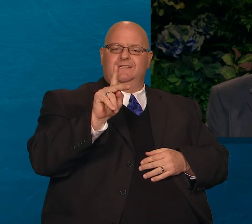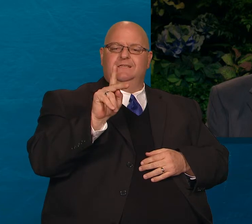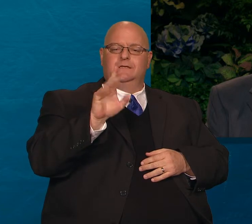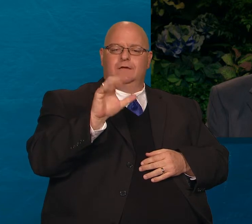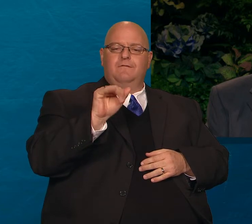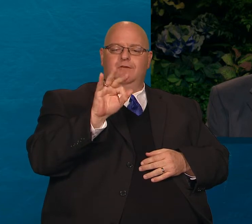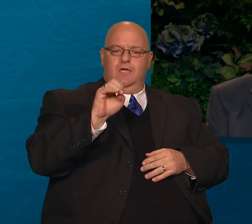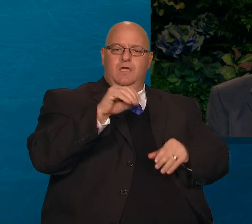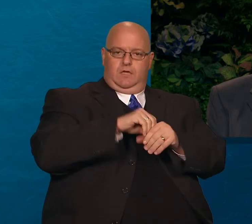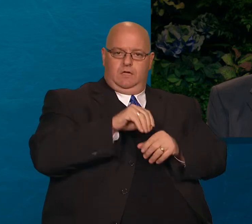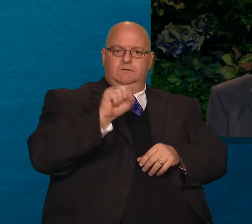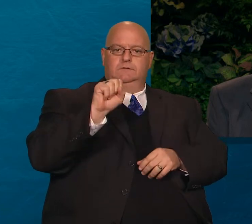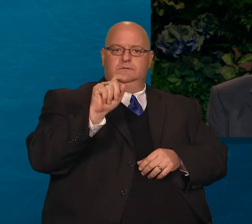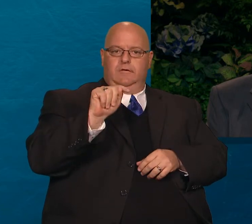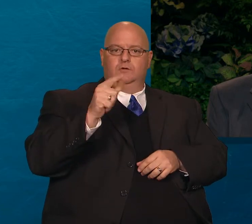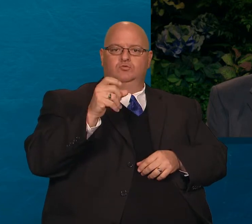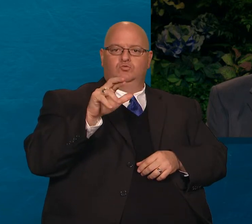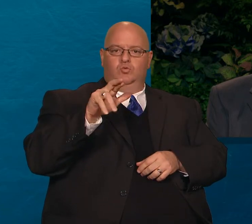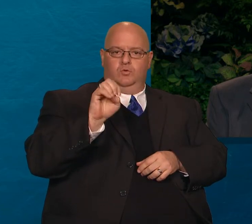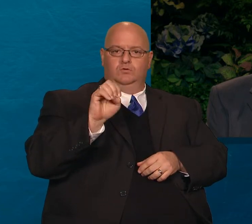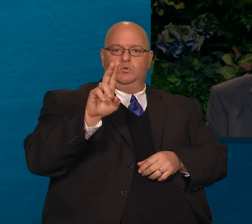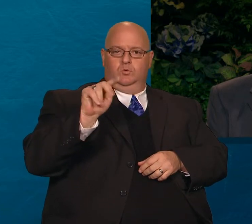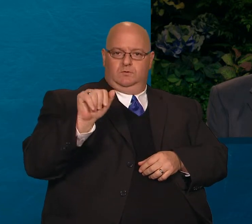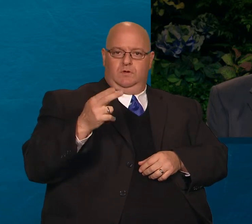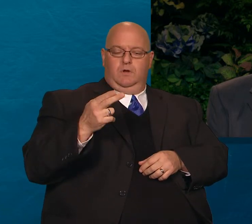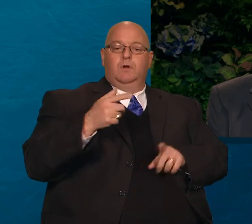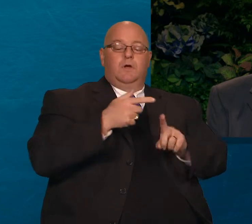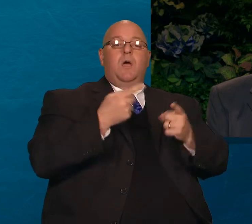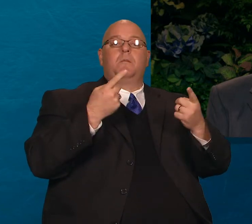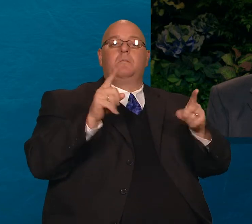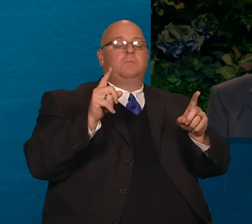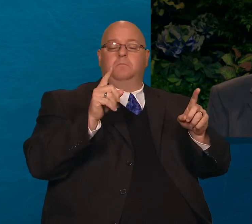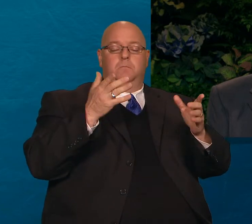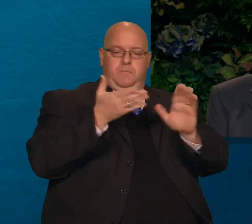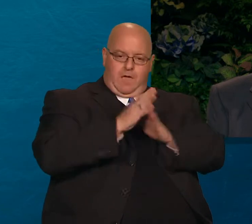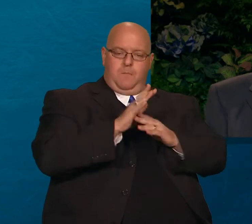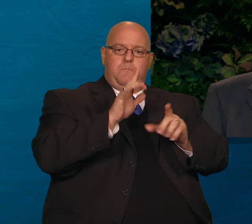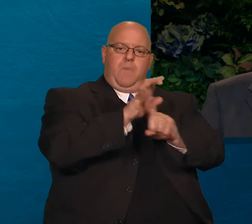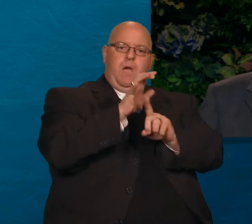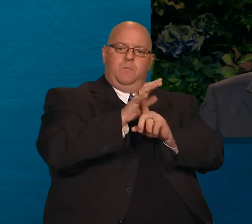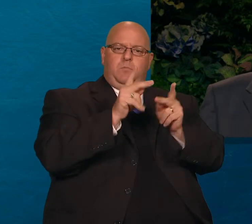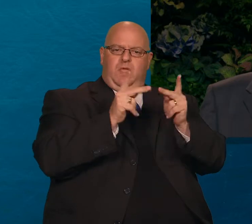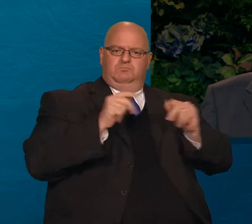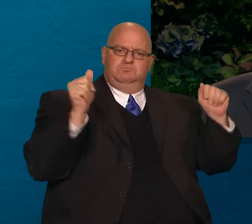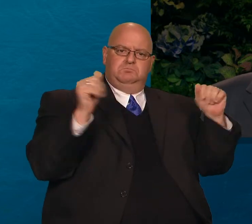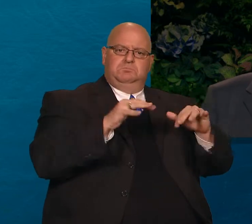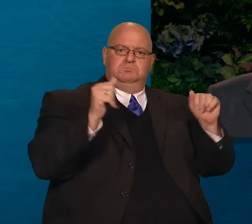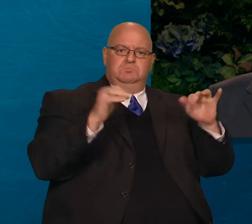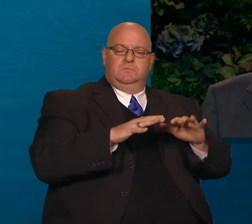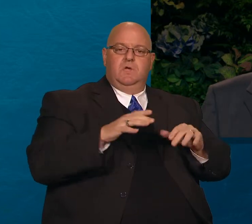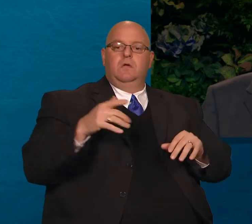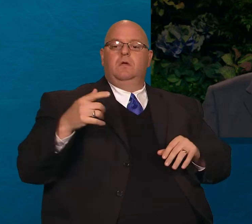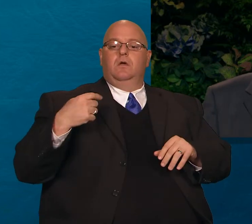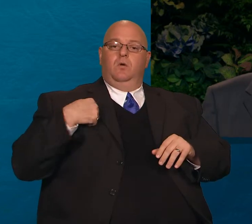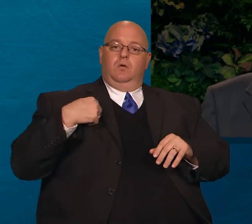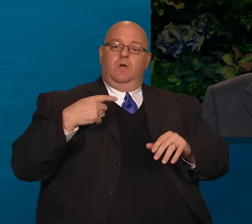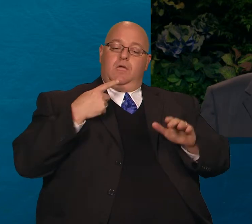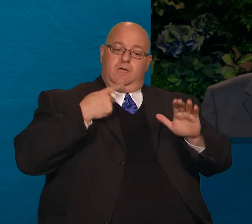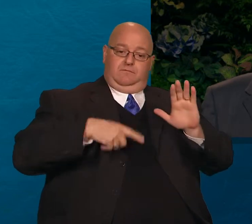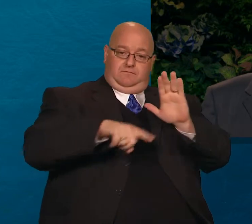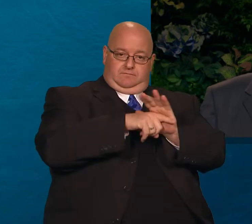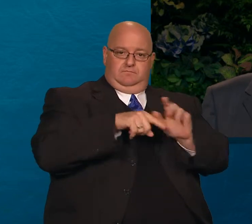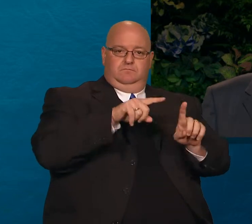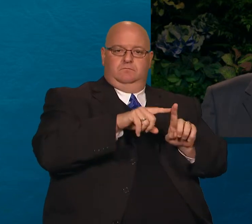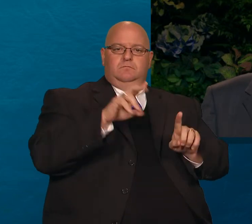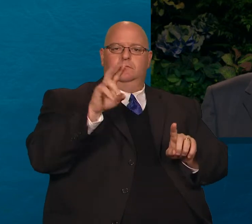popular meeting spot. Assigned as home teacher to the Hammer family was Willard Milne, a friend of